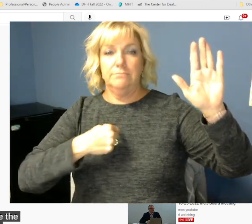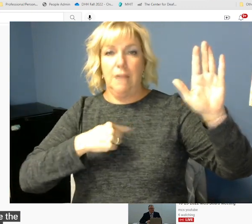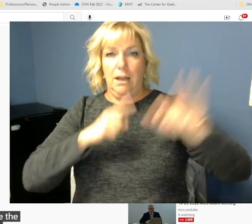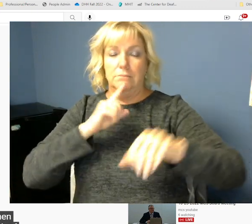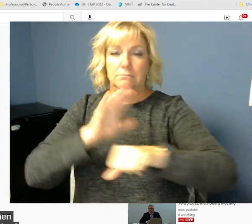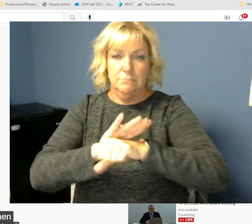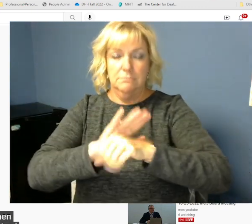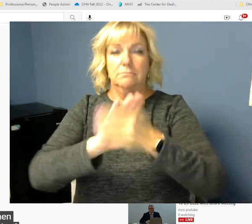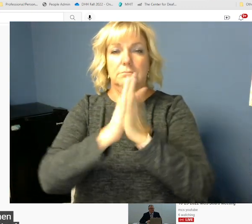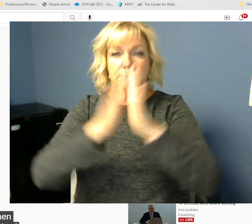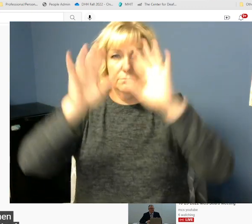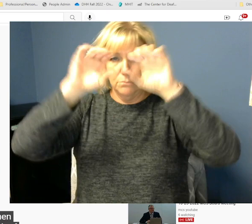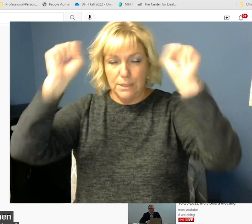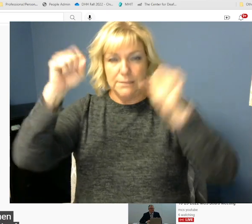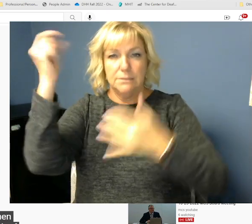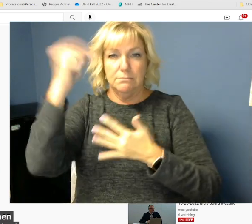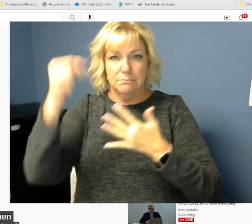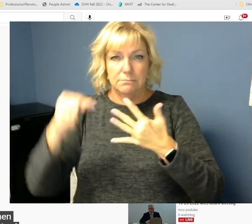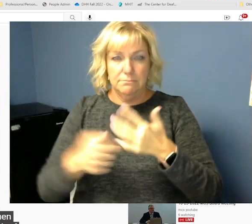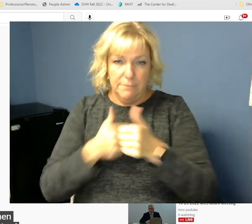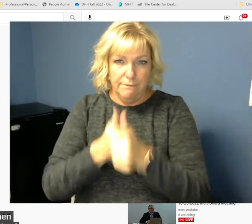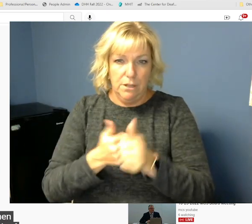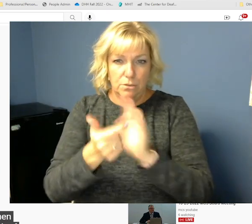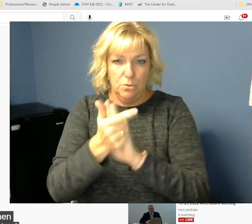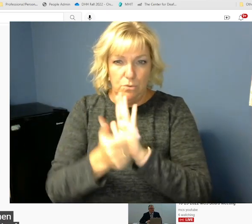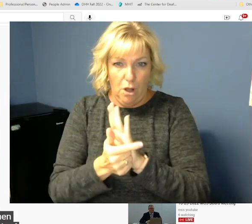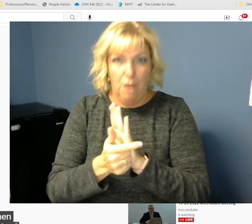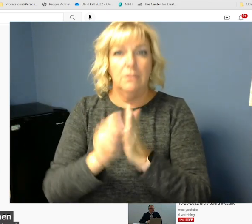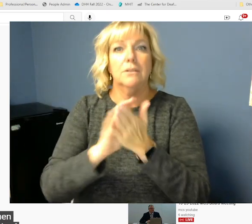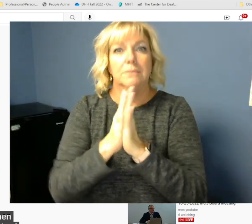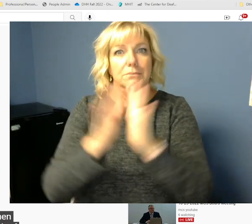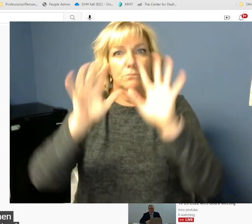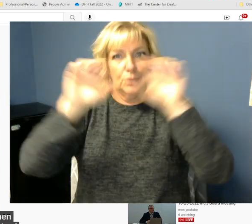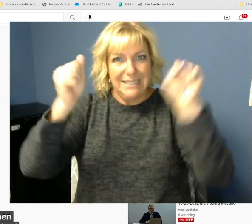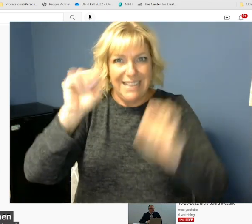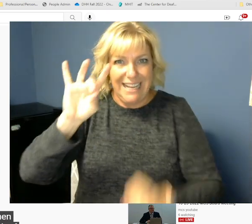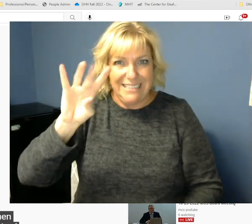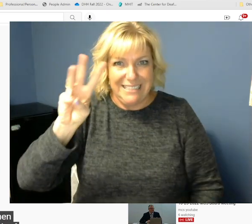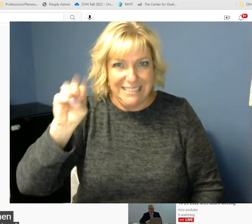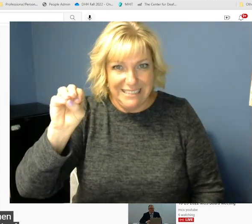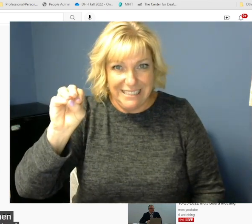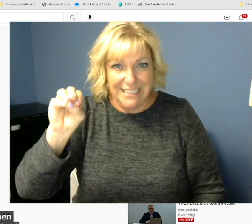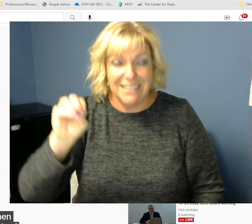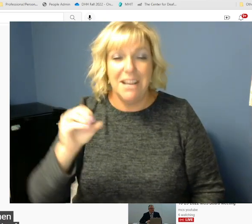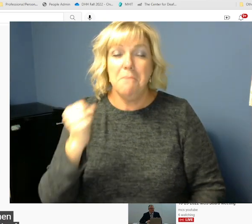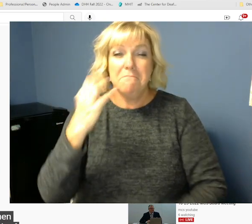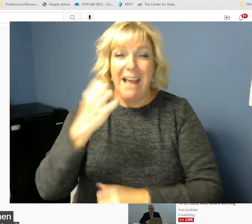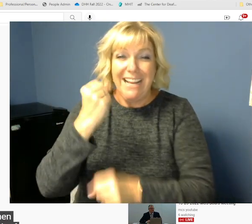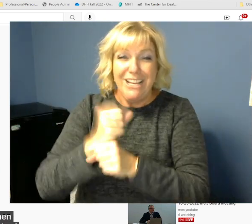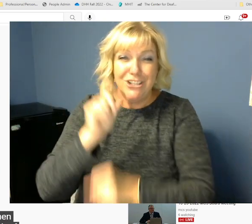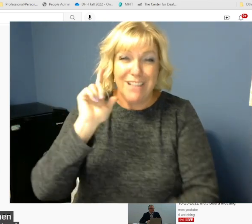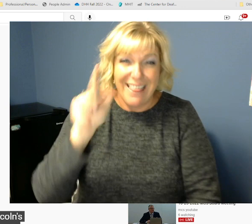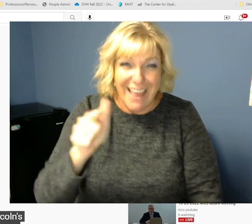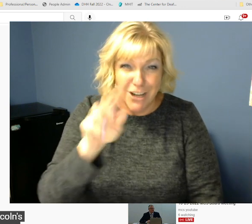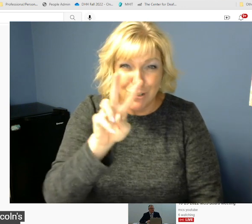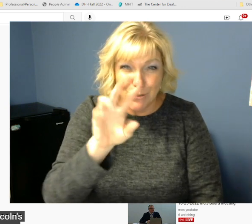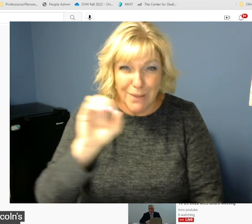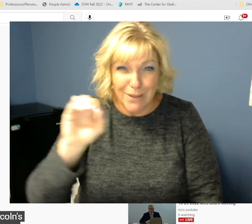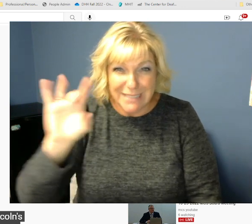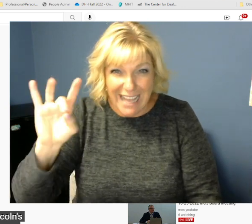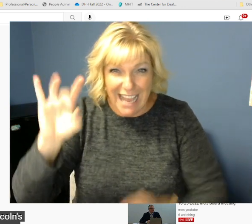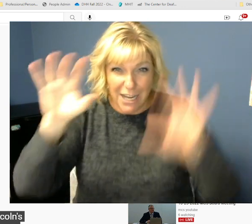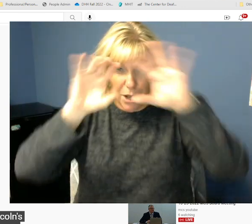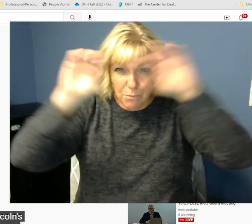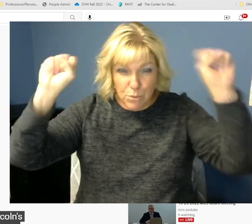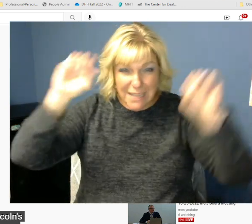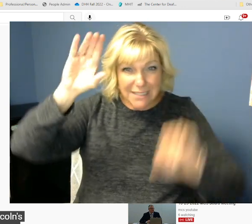Taney, he became president in 1860. When President Obama assumed the oath of office